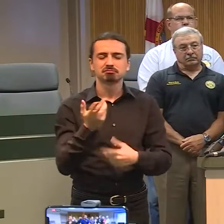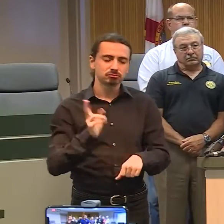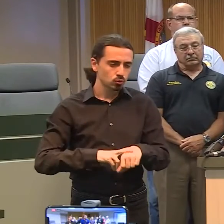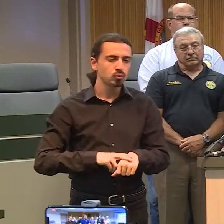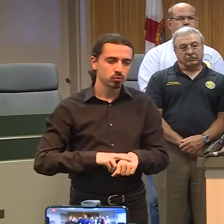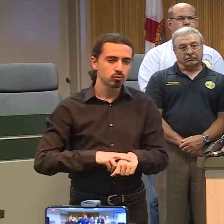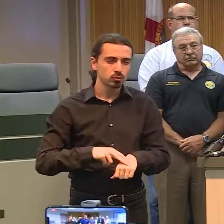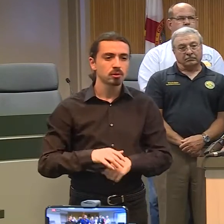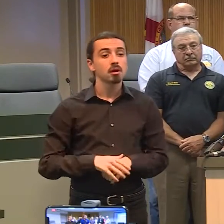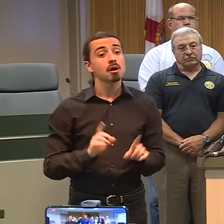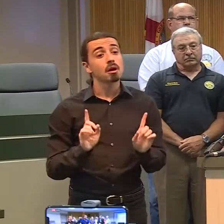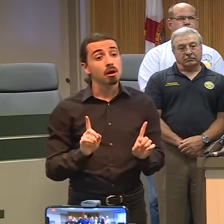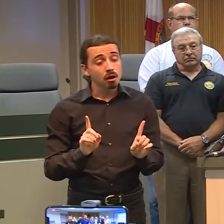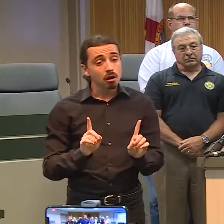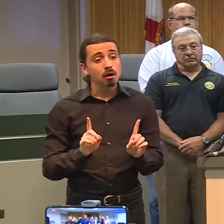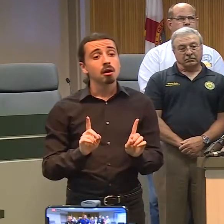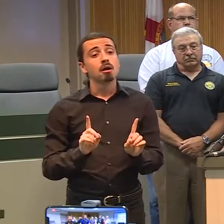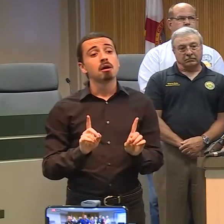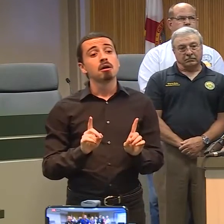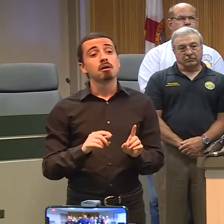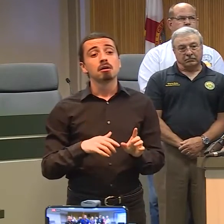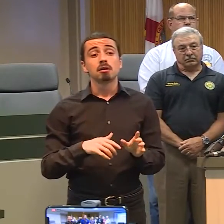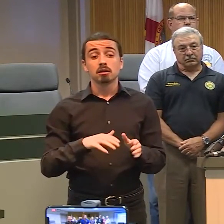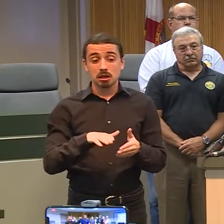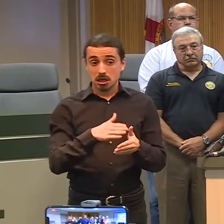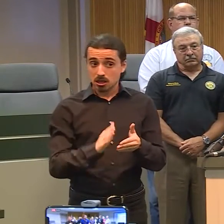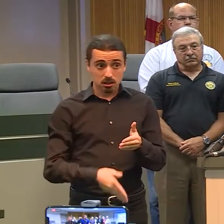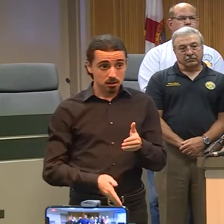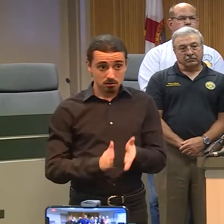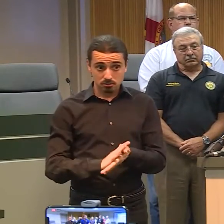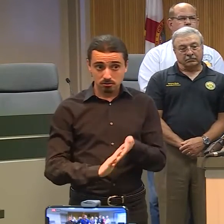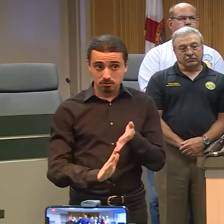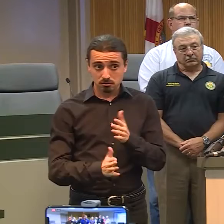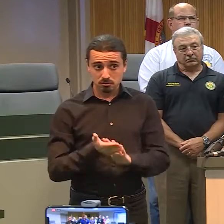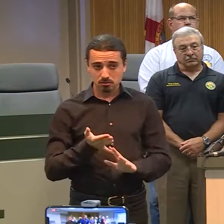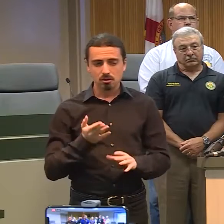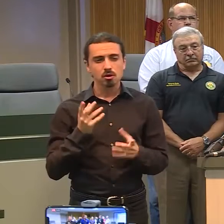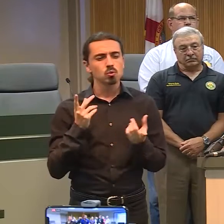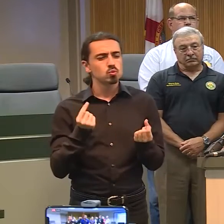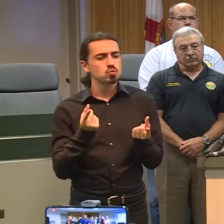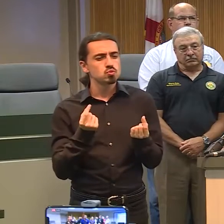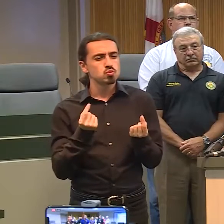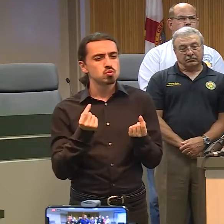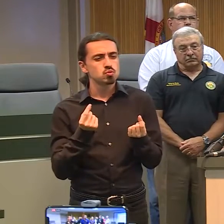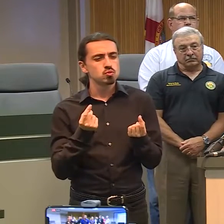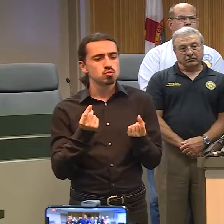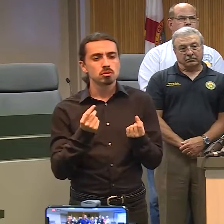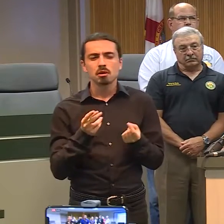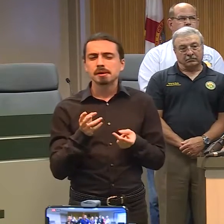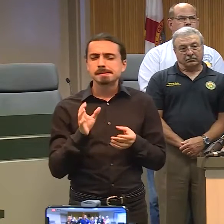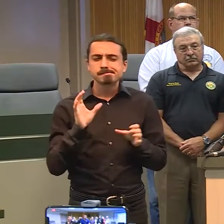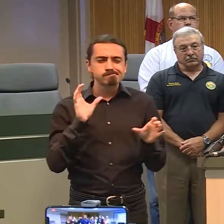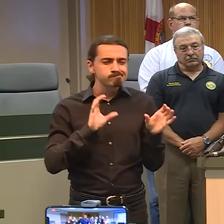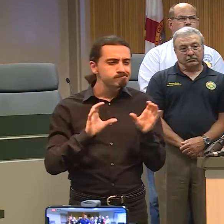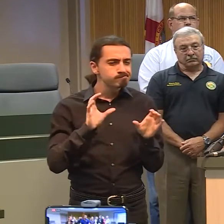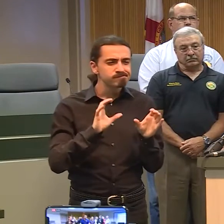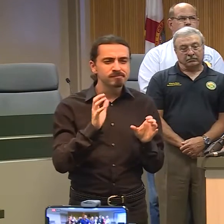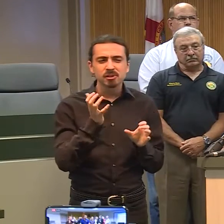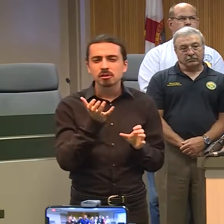up happening is the priority will be garbage pickup, it'll be yard debris, and then the third will be